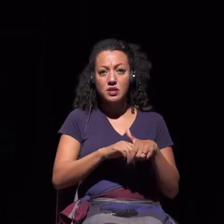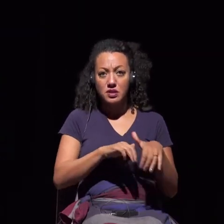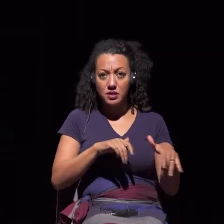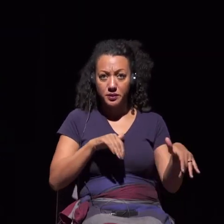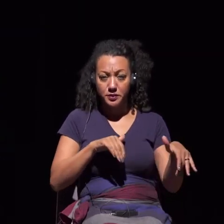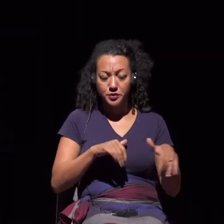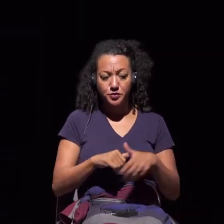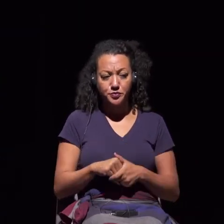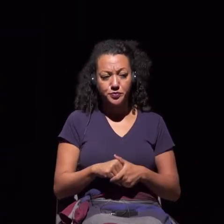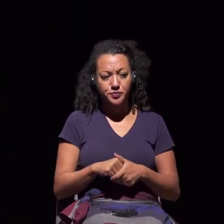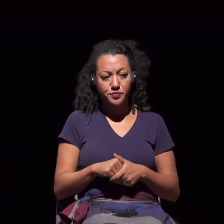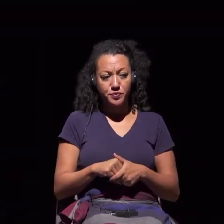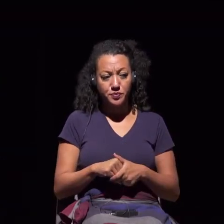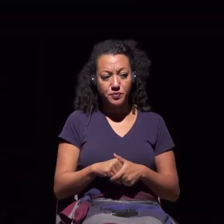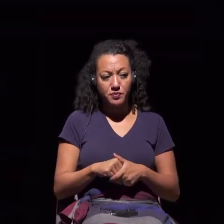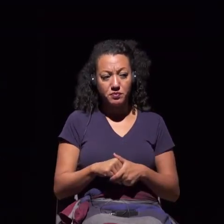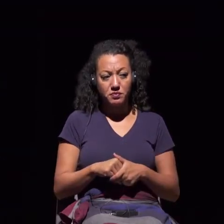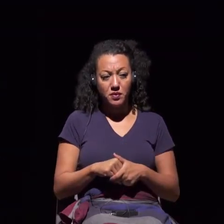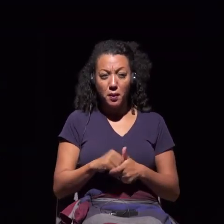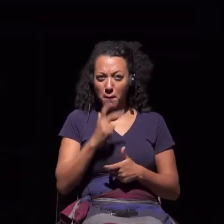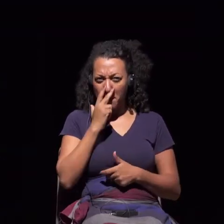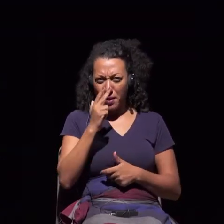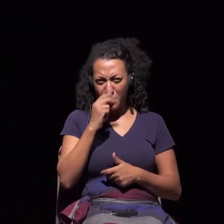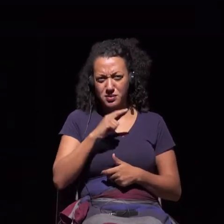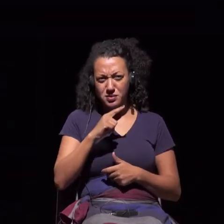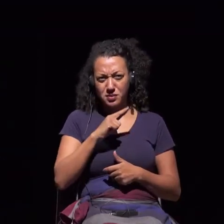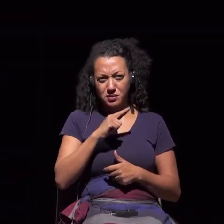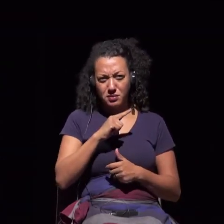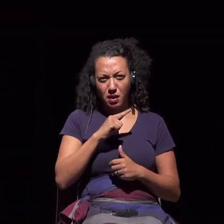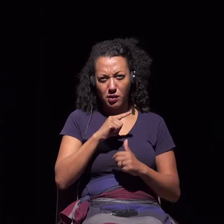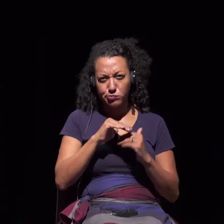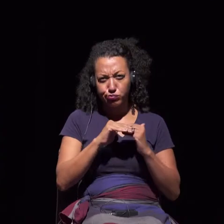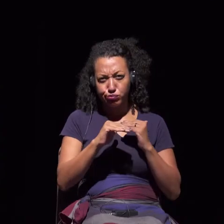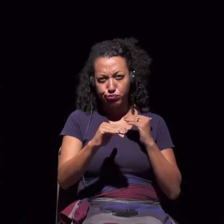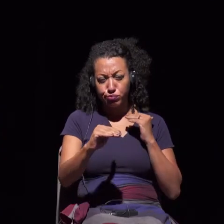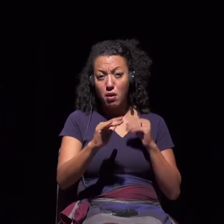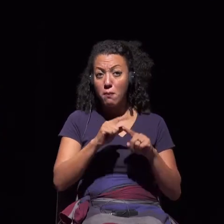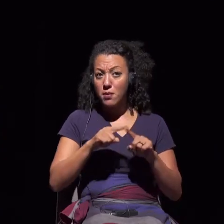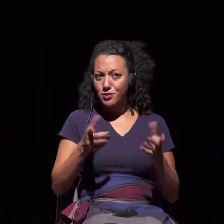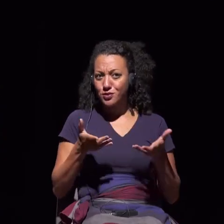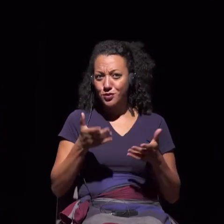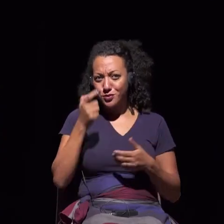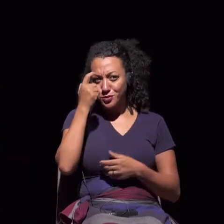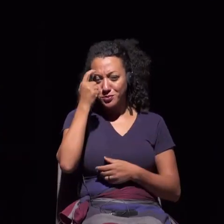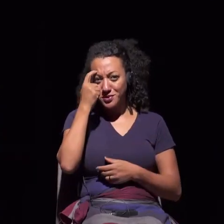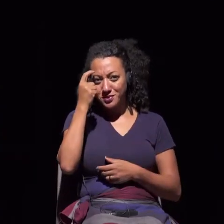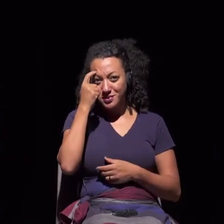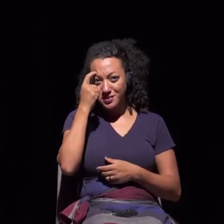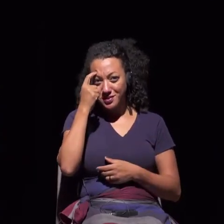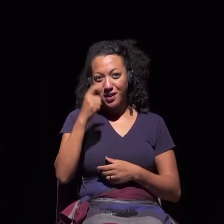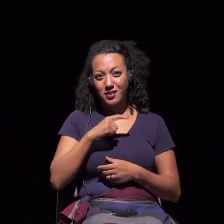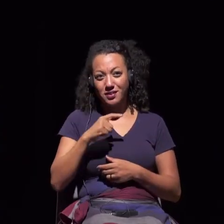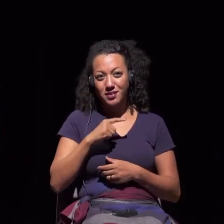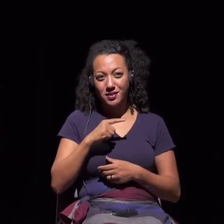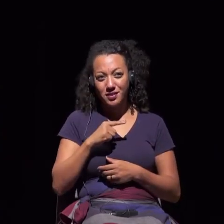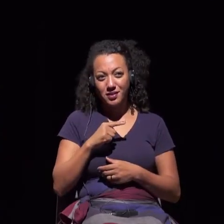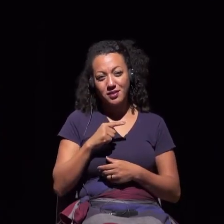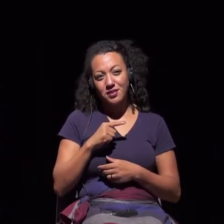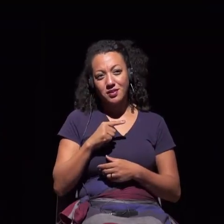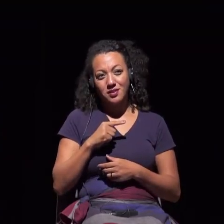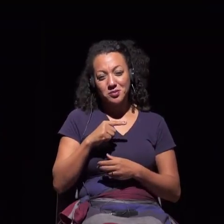interested in the way that these things become a mashup, how, you know, they start to